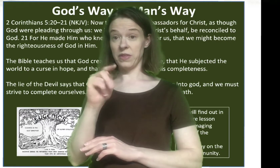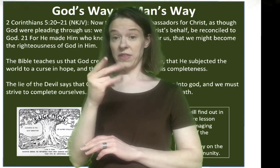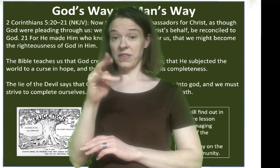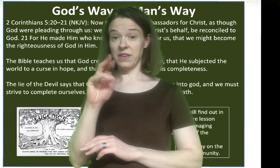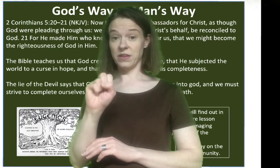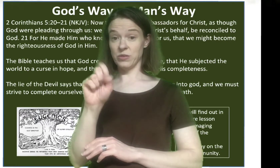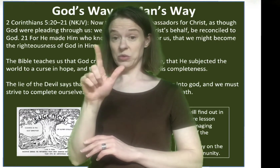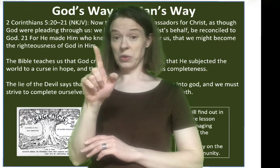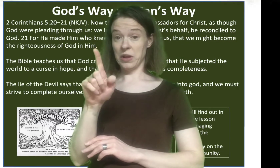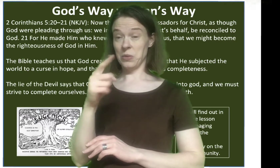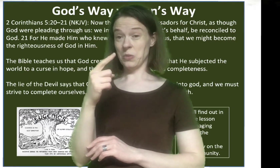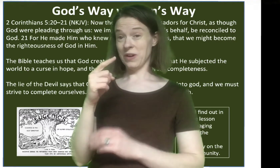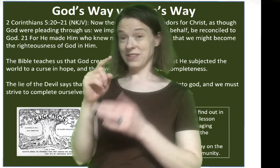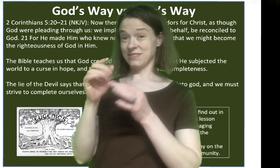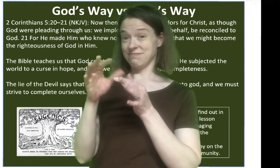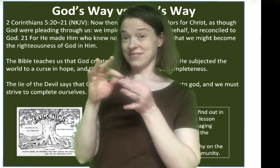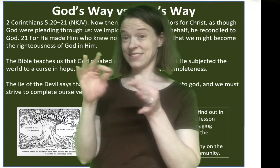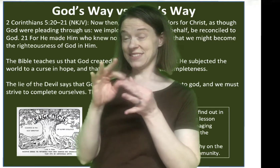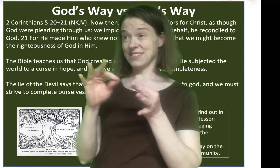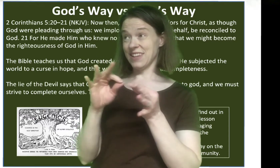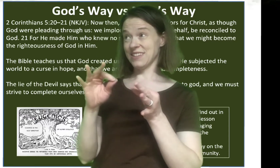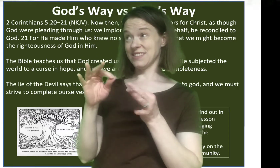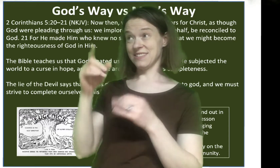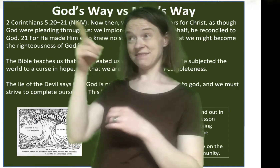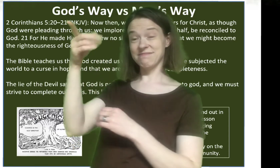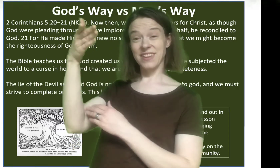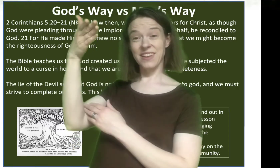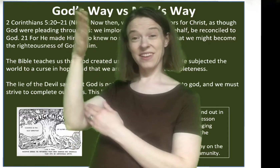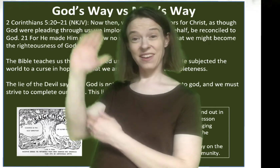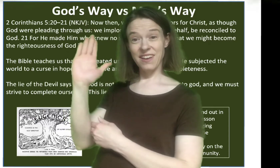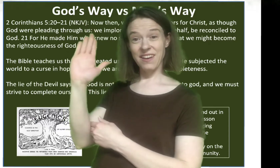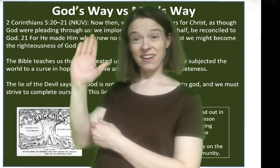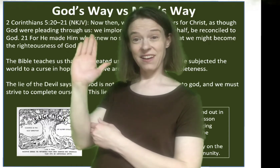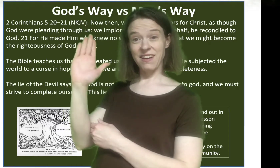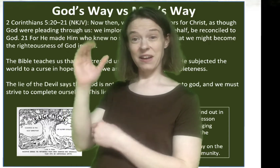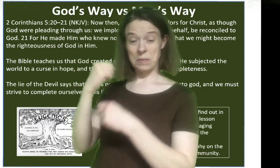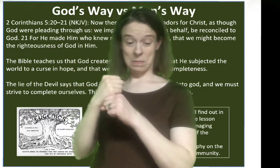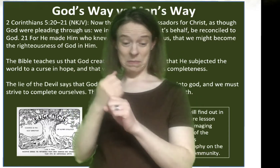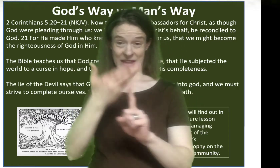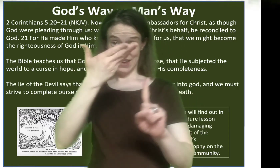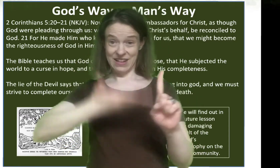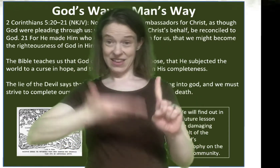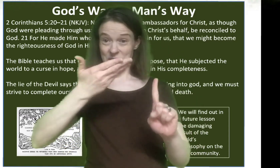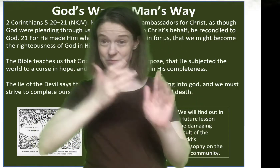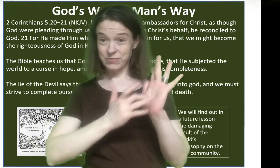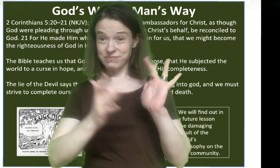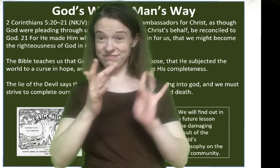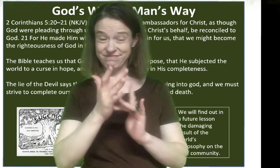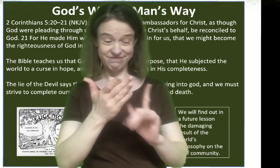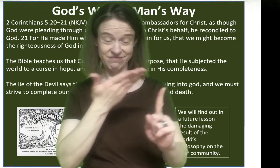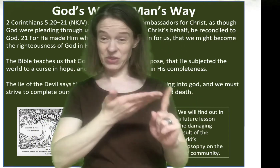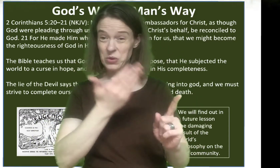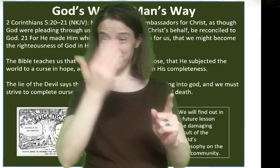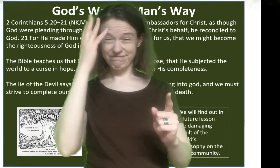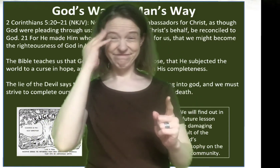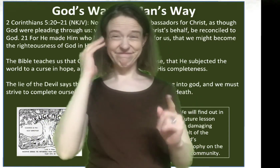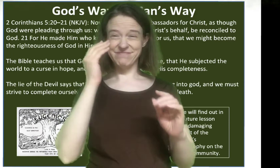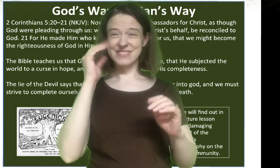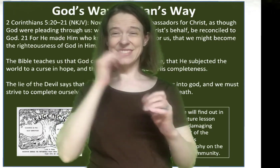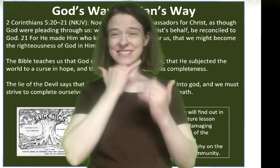Second Corinthians 5 verse 21 says, God made him, Jesus, who